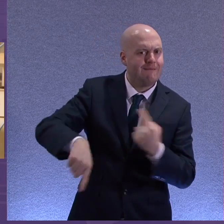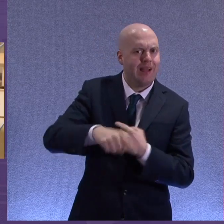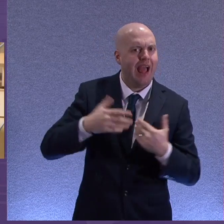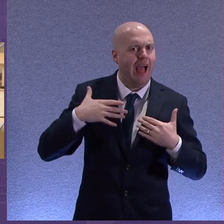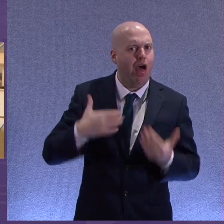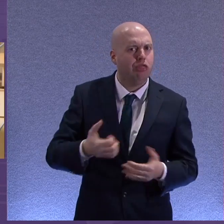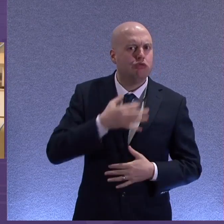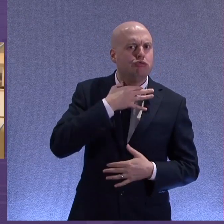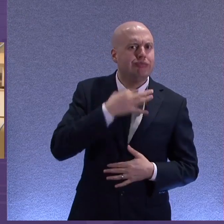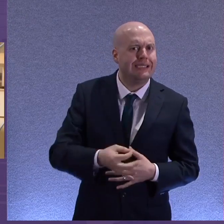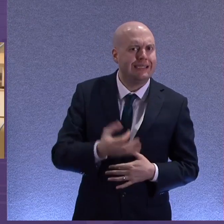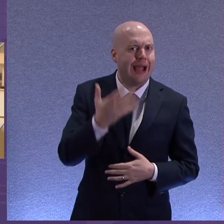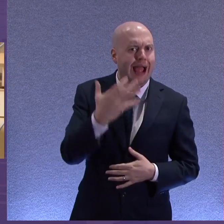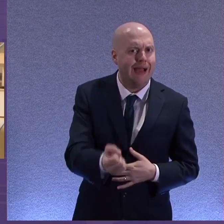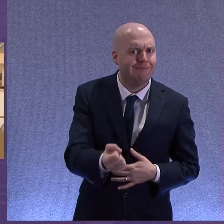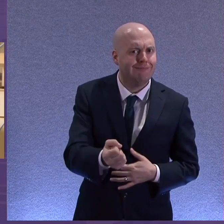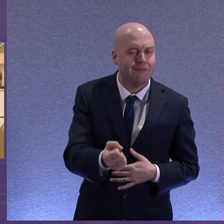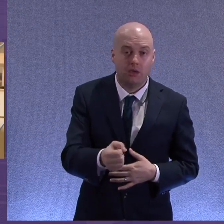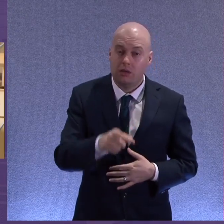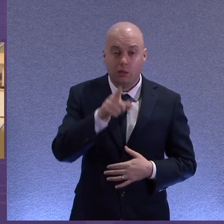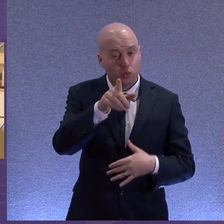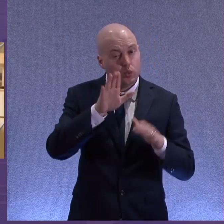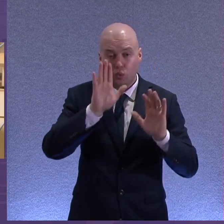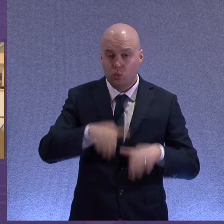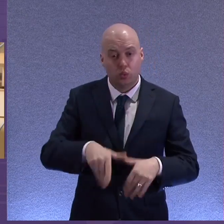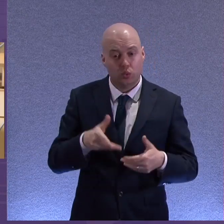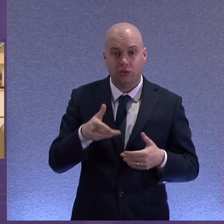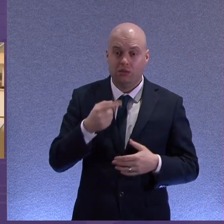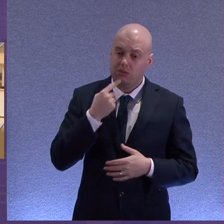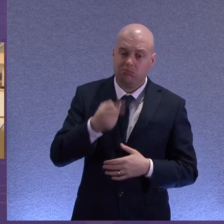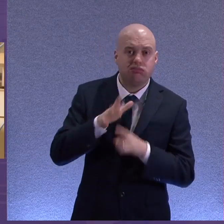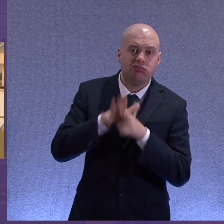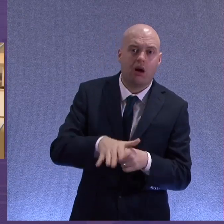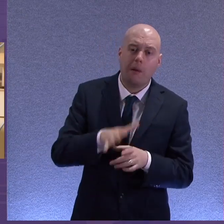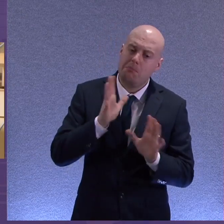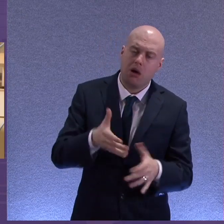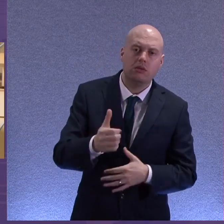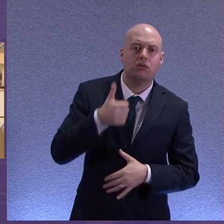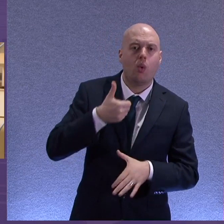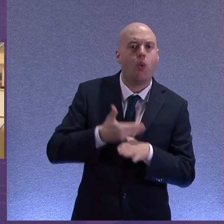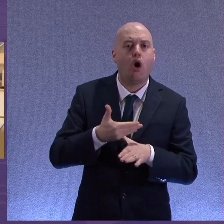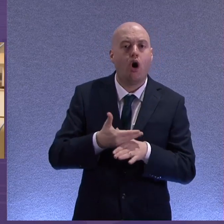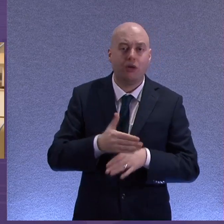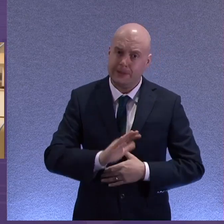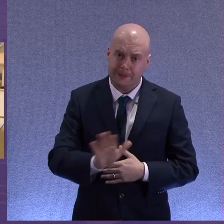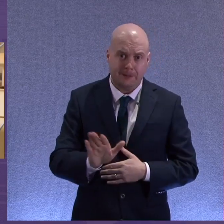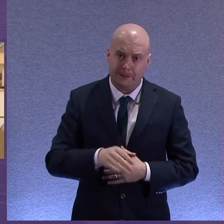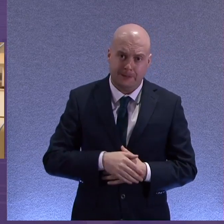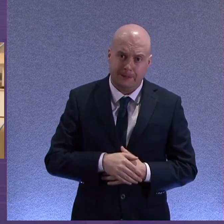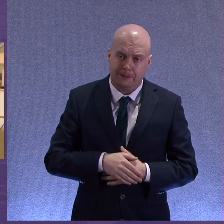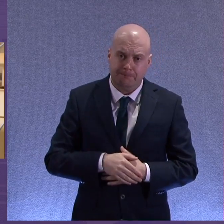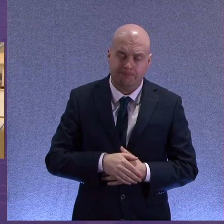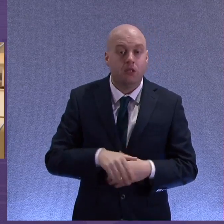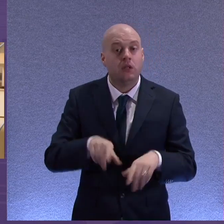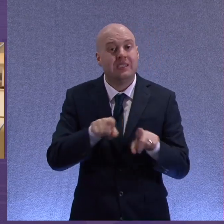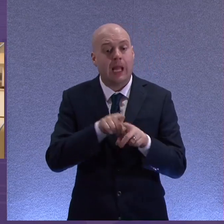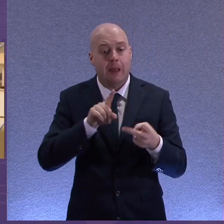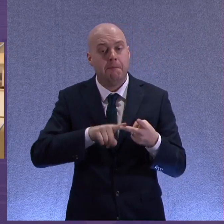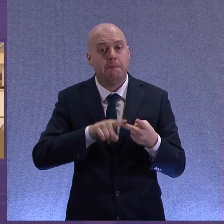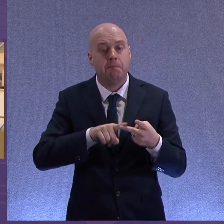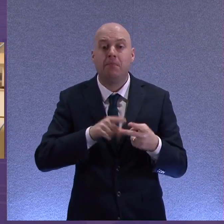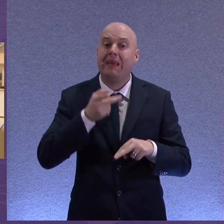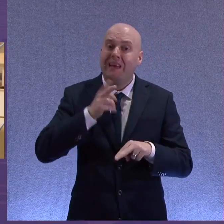and you should not be open. And I think that is the first principle. Secondly, you should be allowing your staff to work at